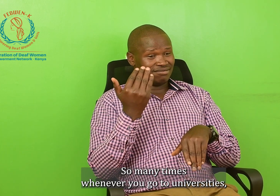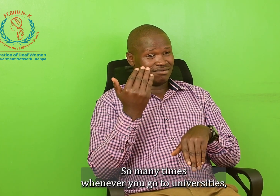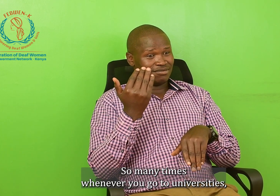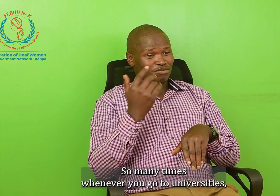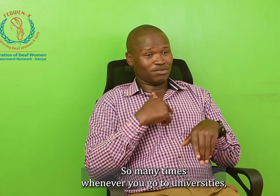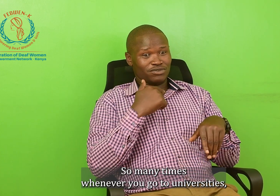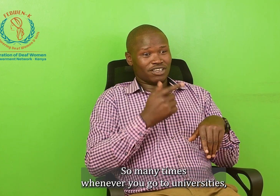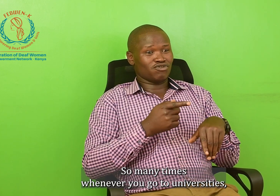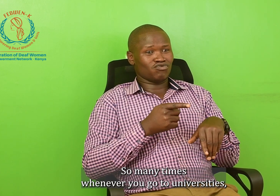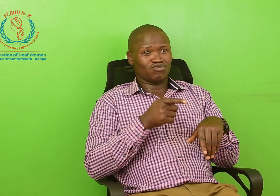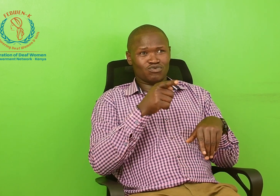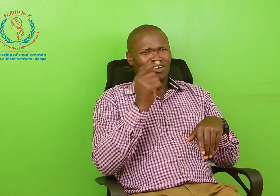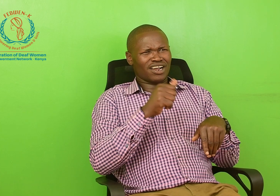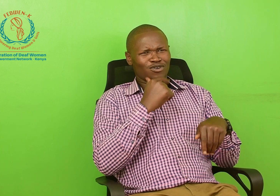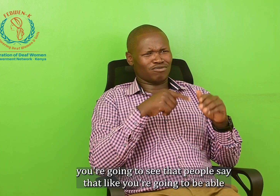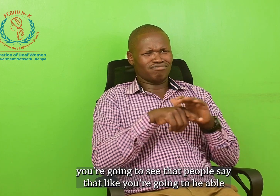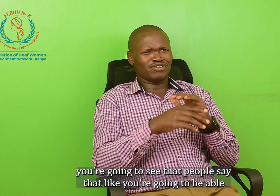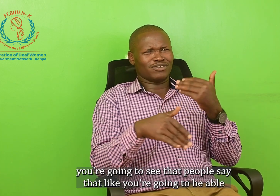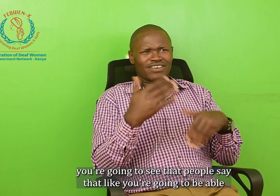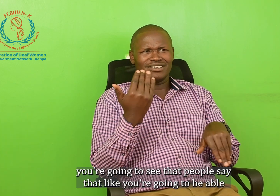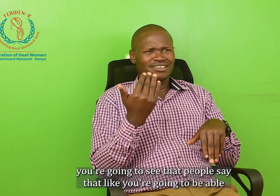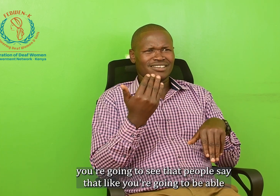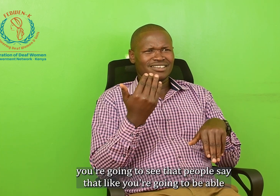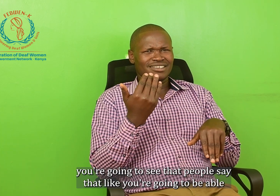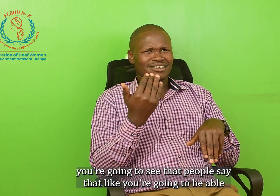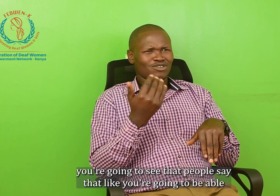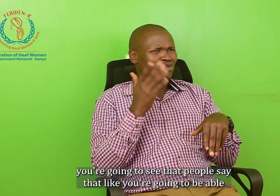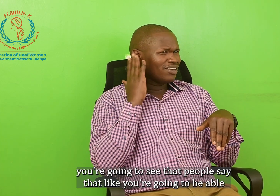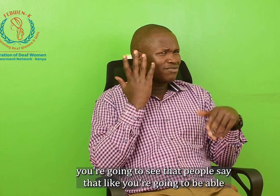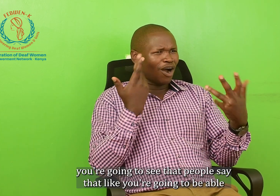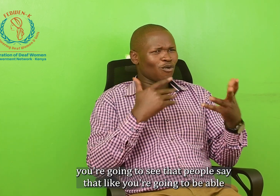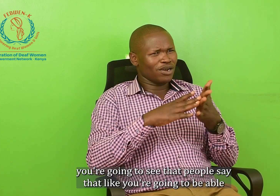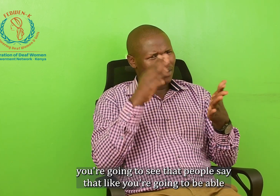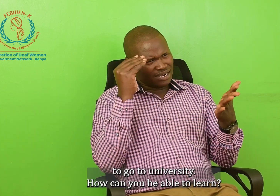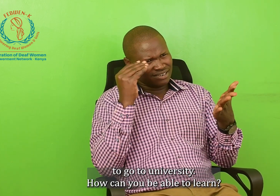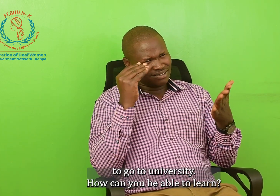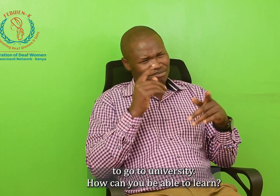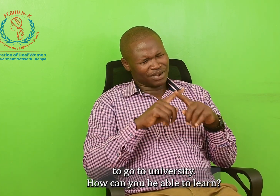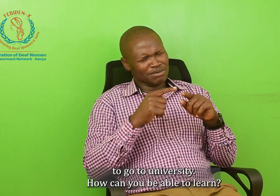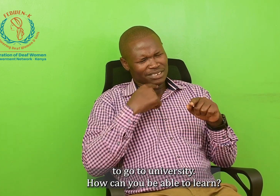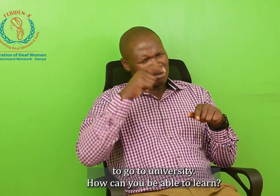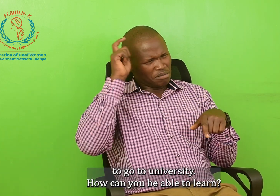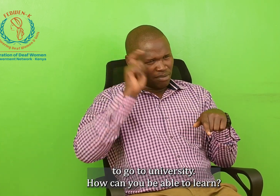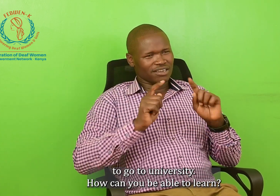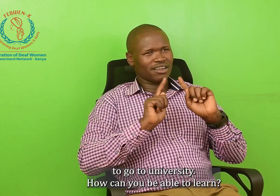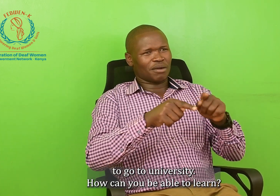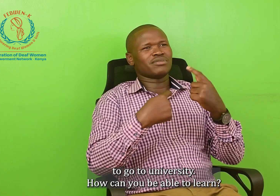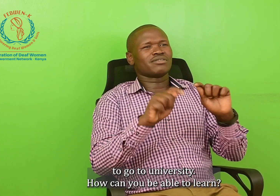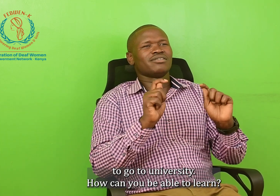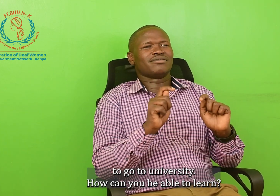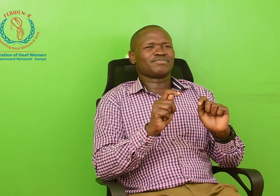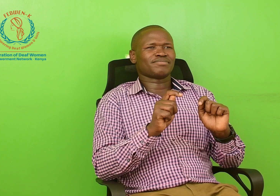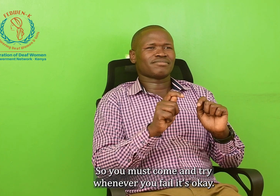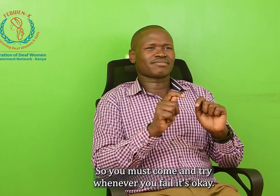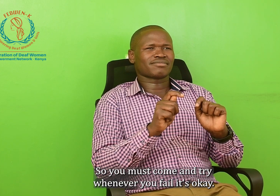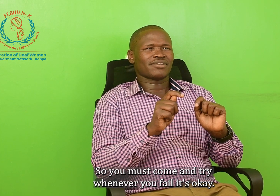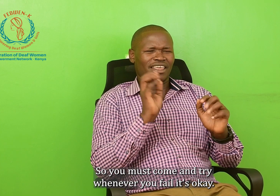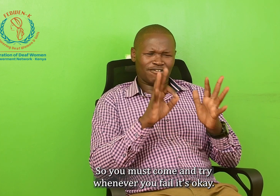to universities, you're gonna say that, people say that like you cannot be able to go to university, how can you be able to learn? So you must come and